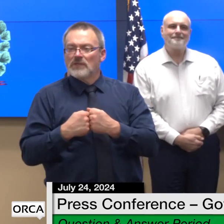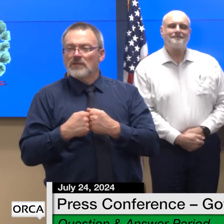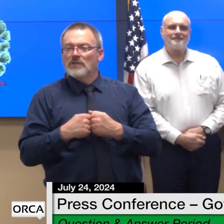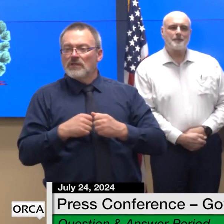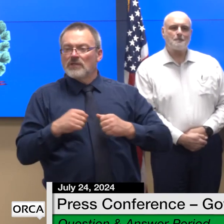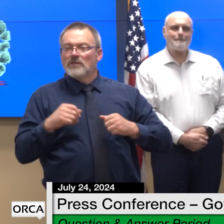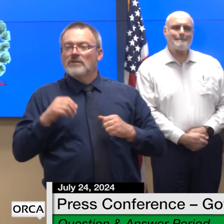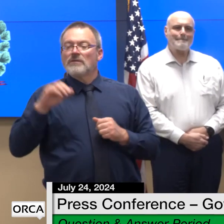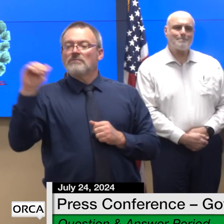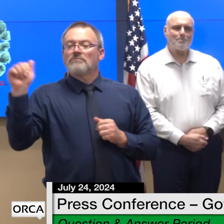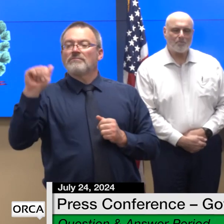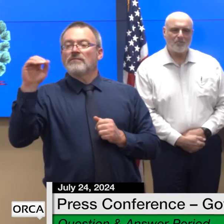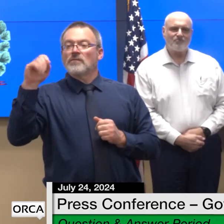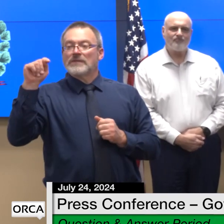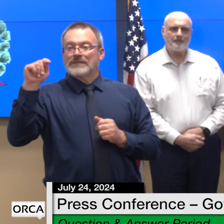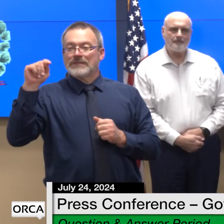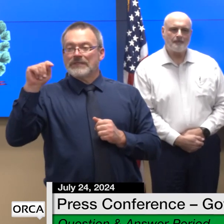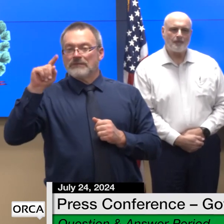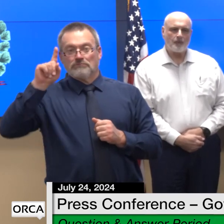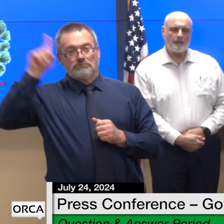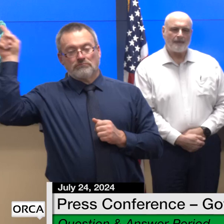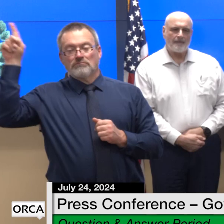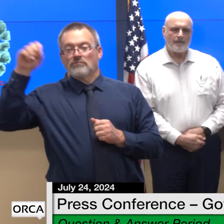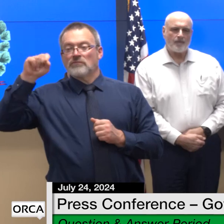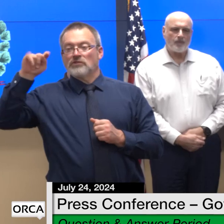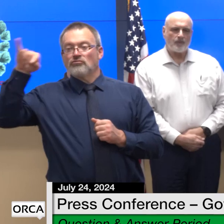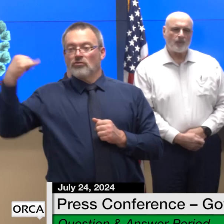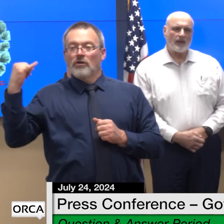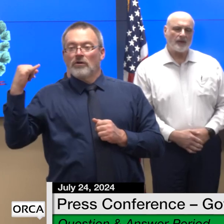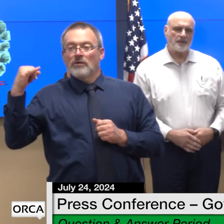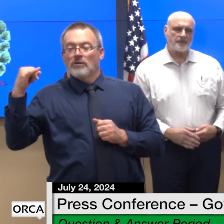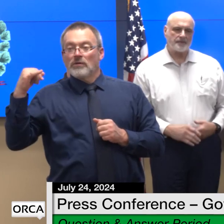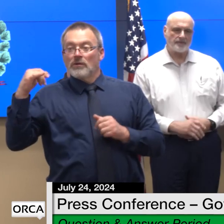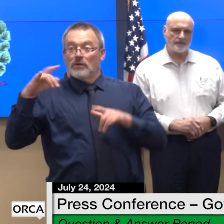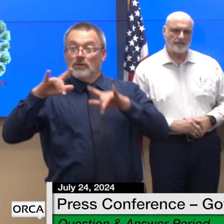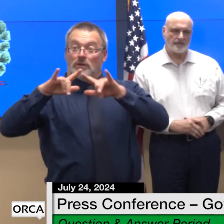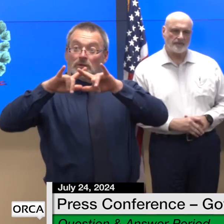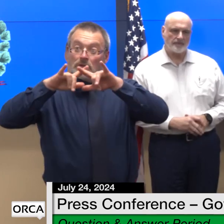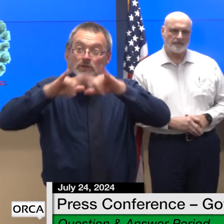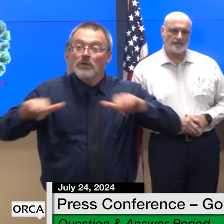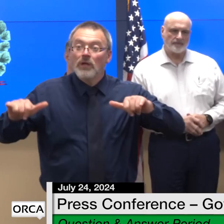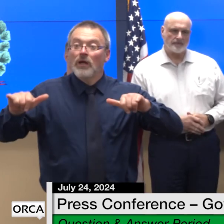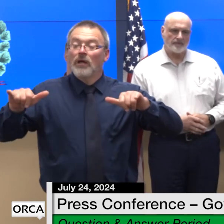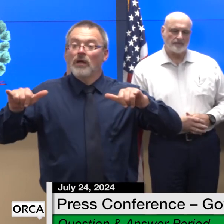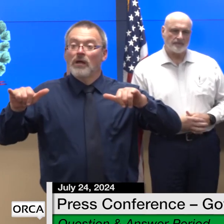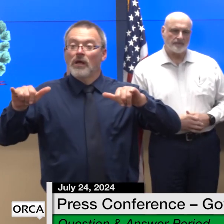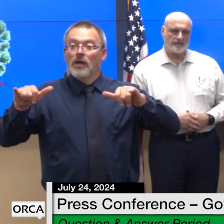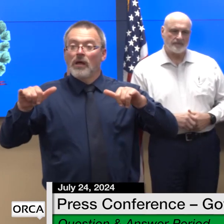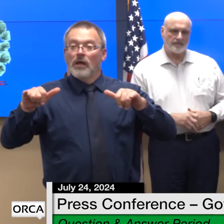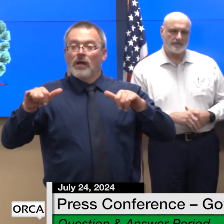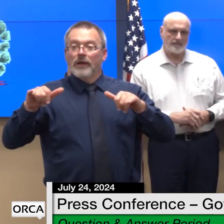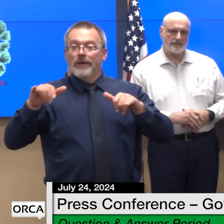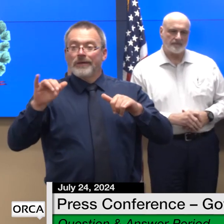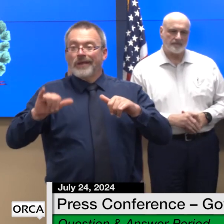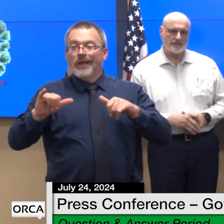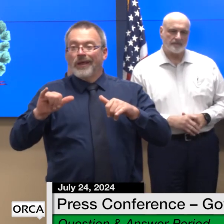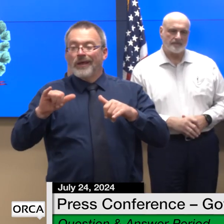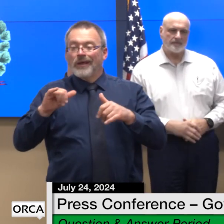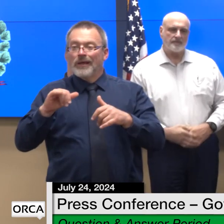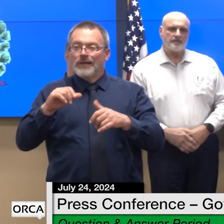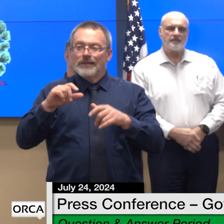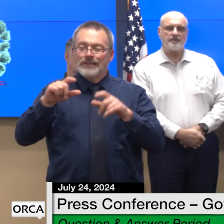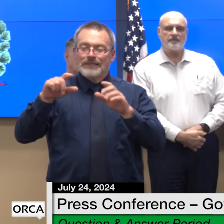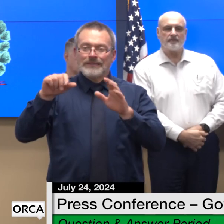AOT building in St. Jay and at the same time trashed the some of the state police building